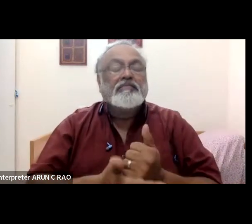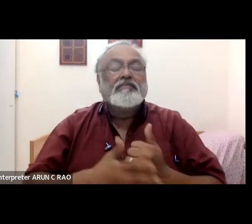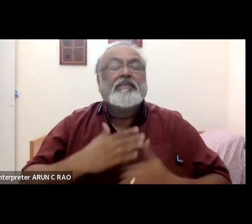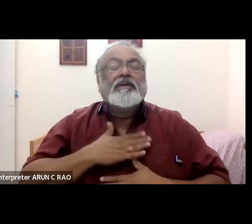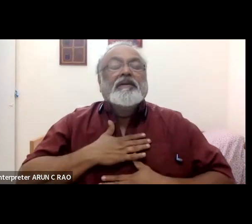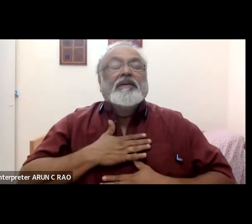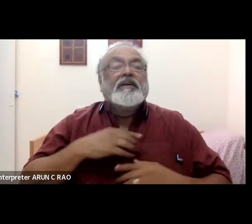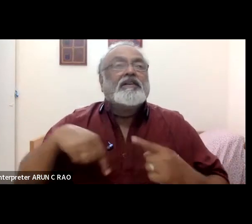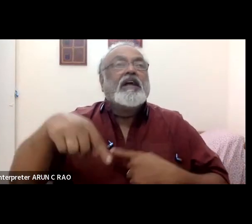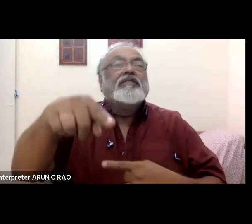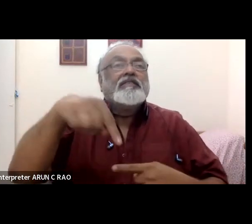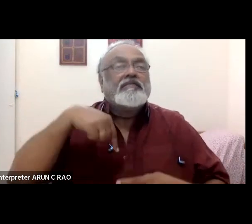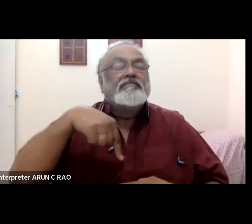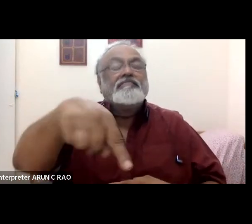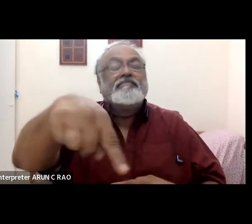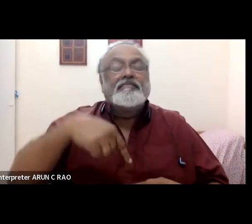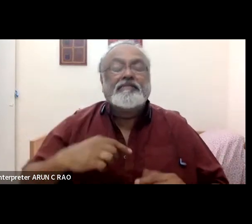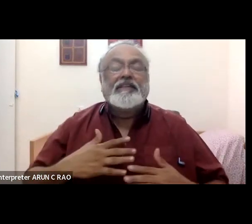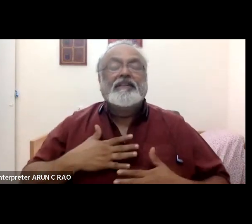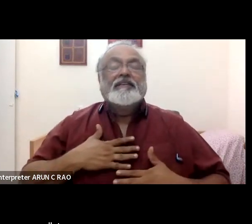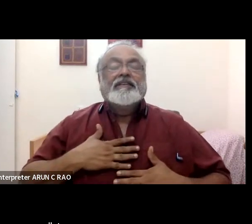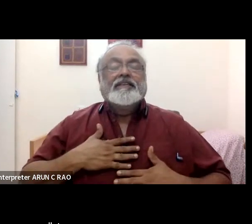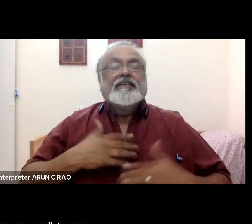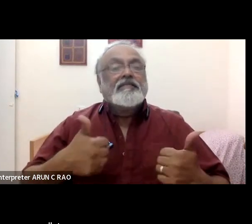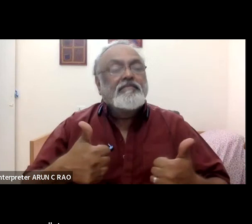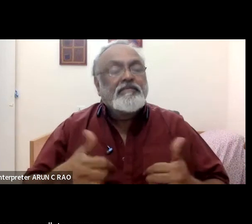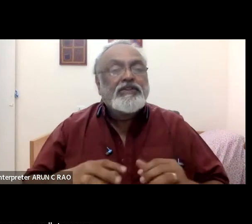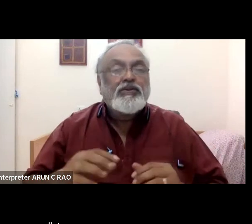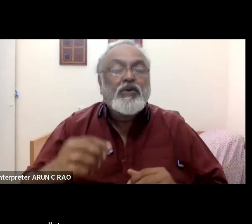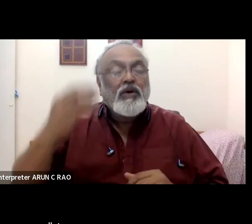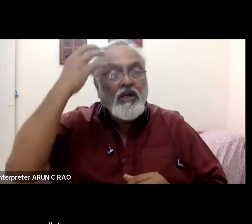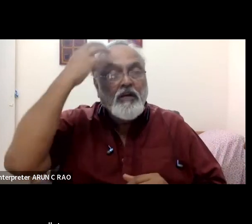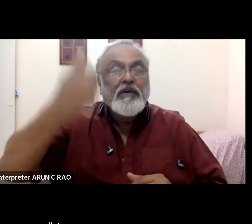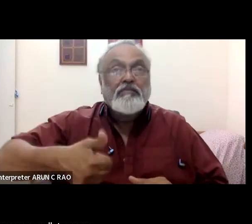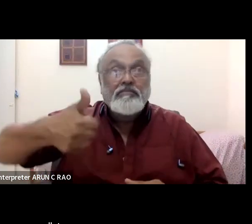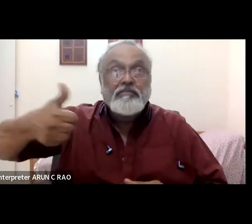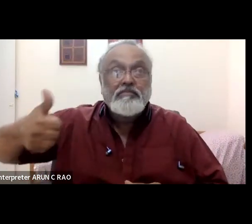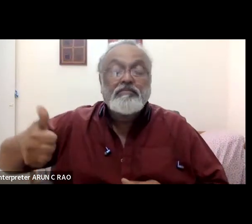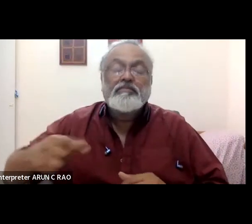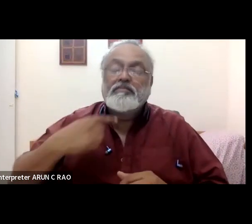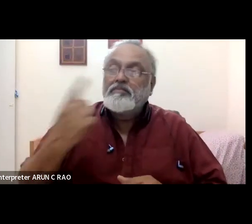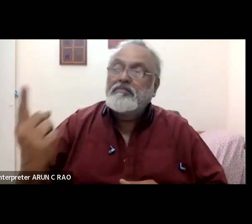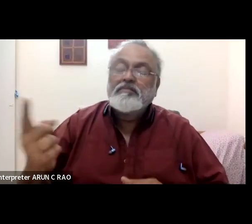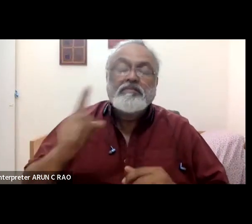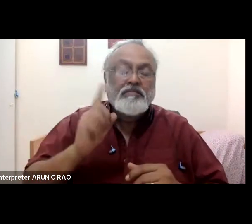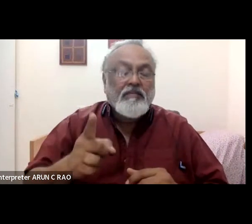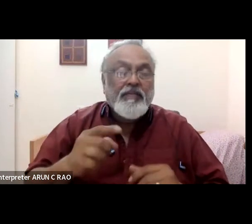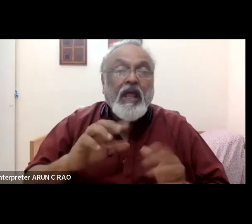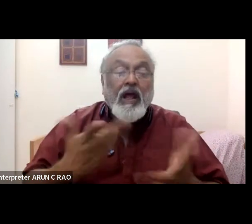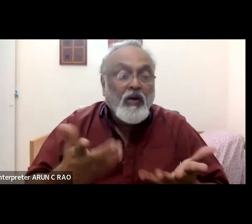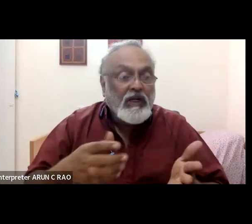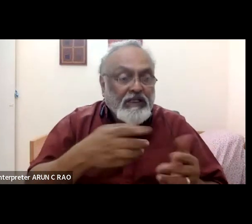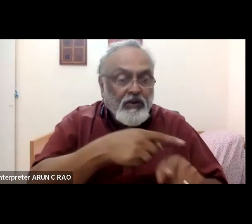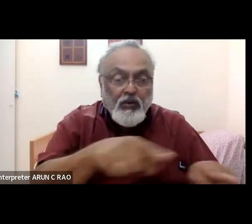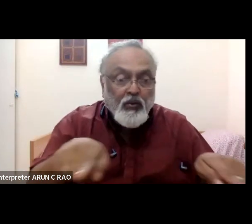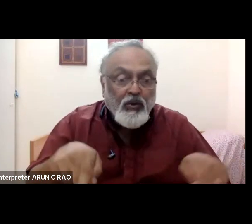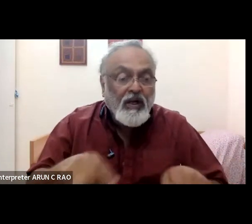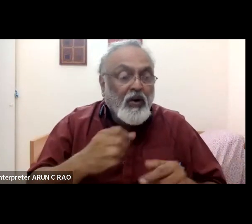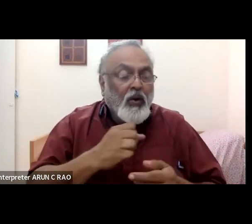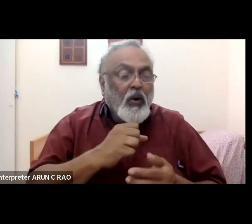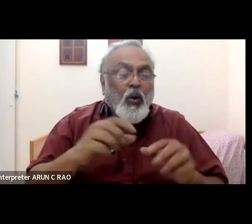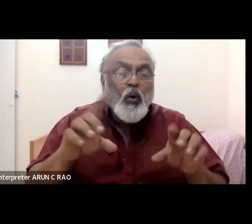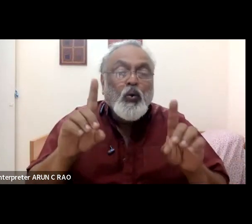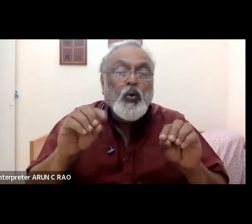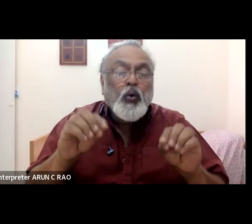that the government officials are informed and equipped with the knowledge of practical inclusive planning